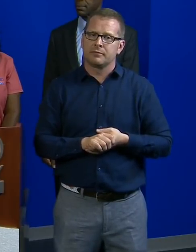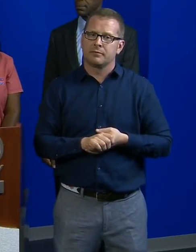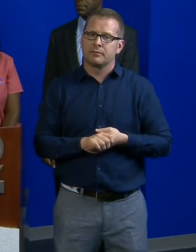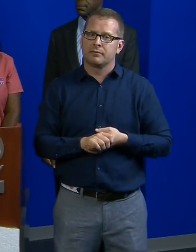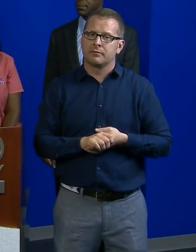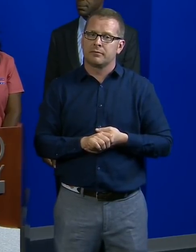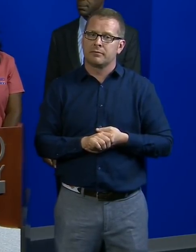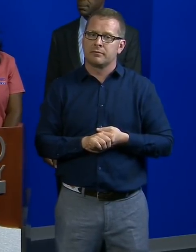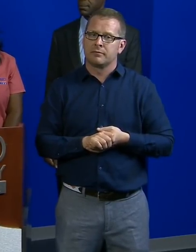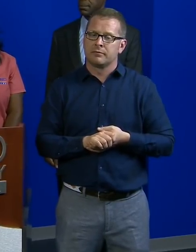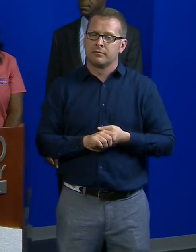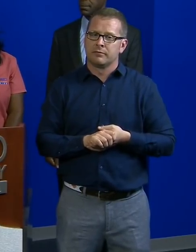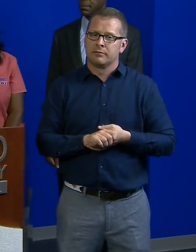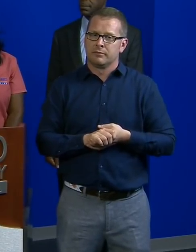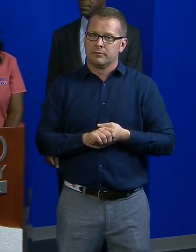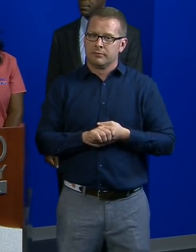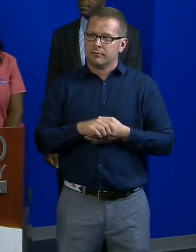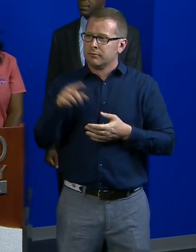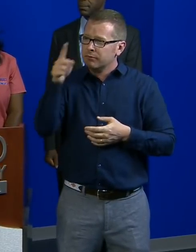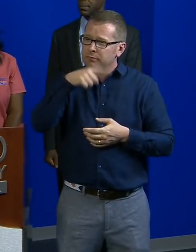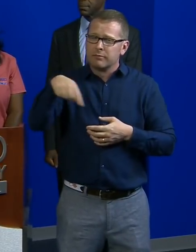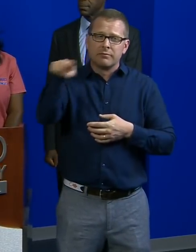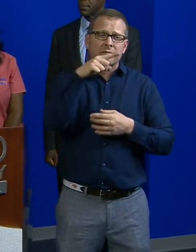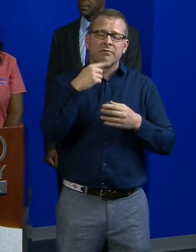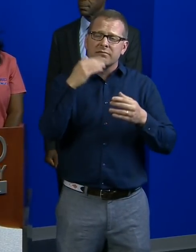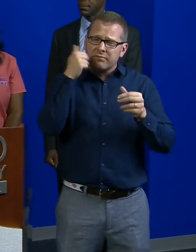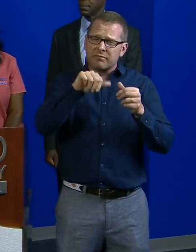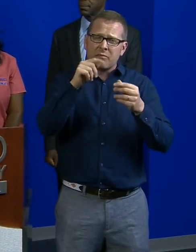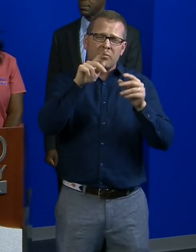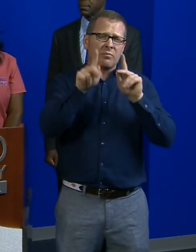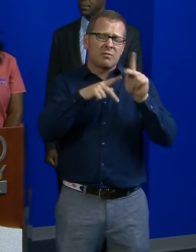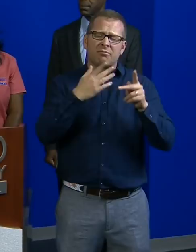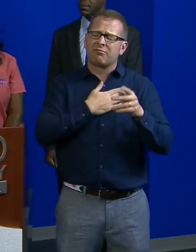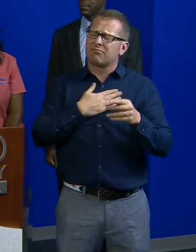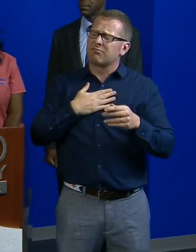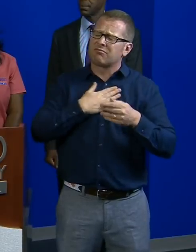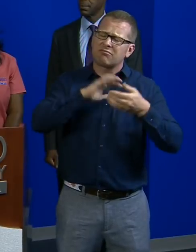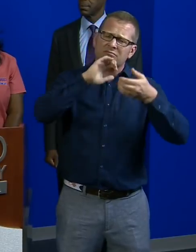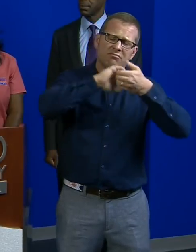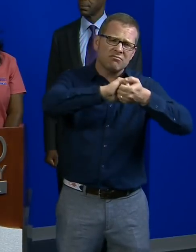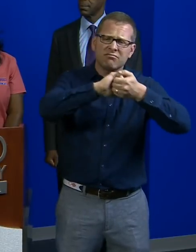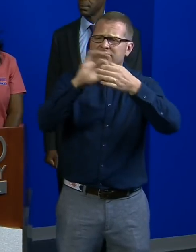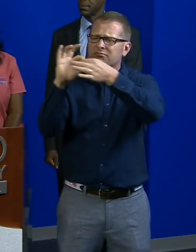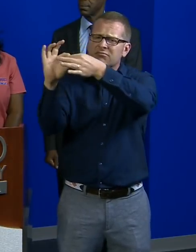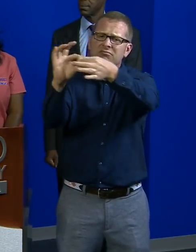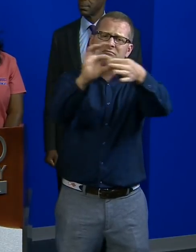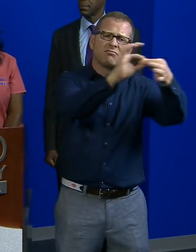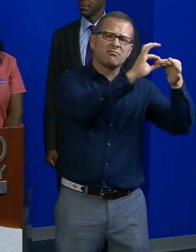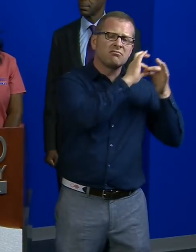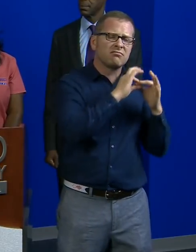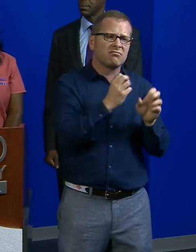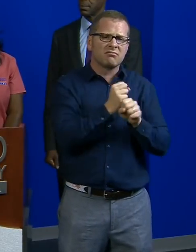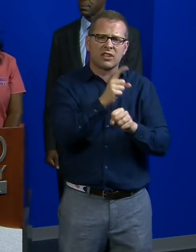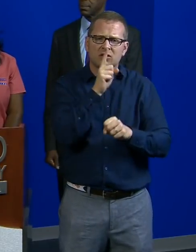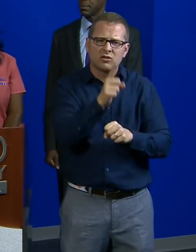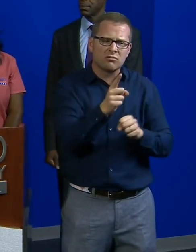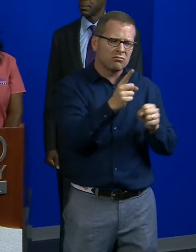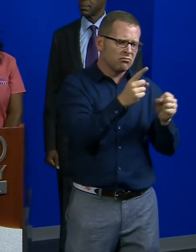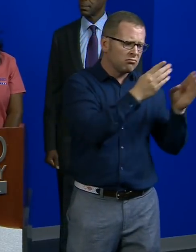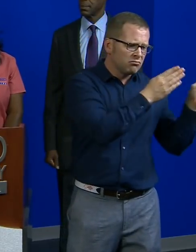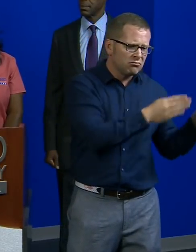as the sheriff alluded to, within the region to ensure we have a phased evacuation process, beginning with Monroe.